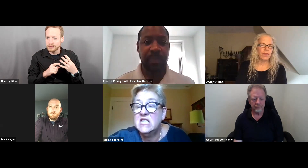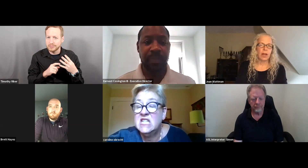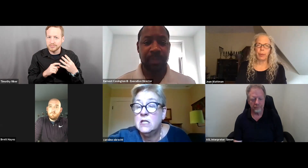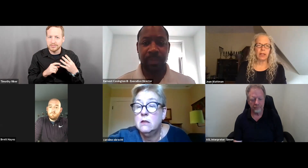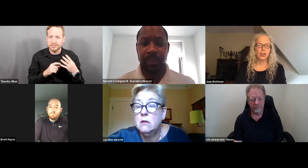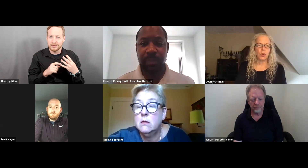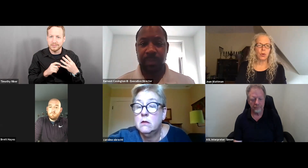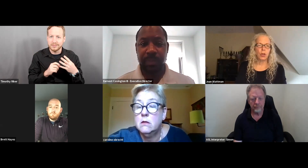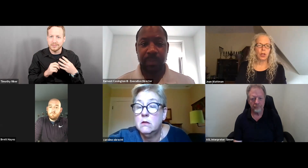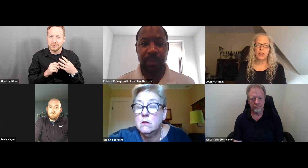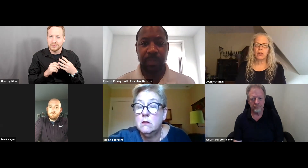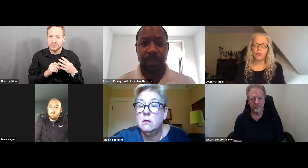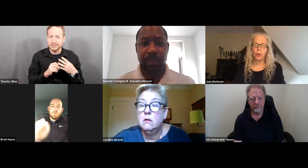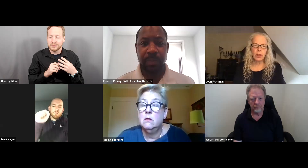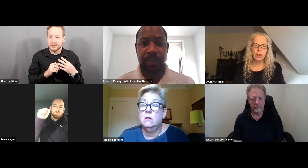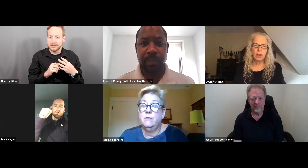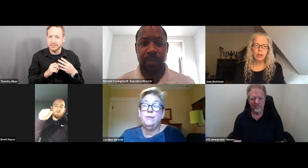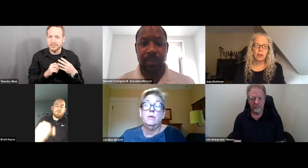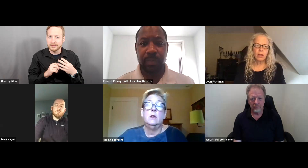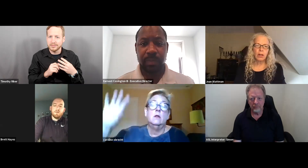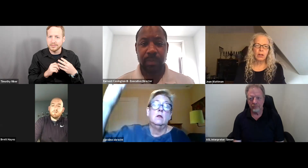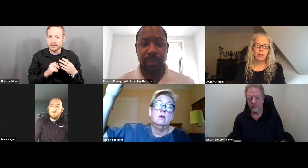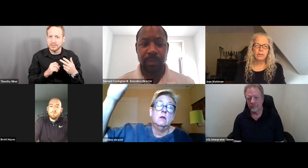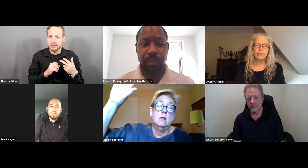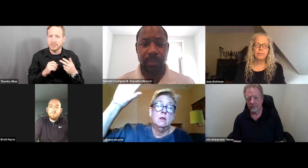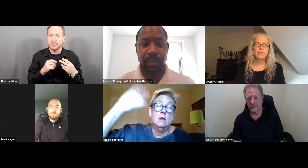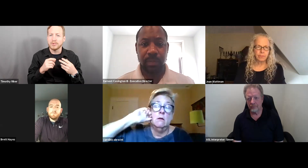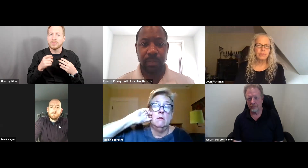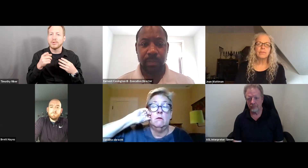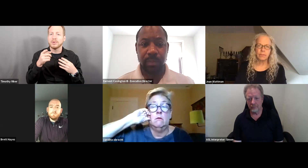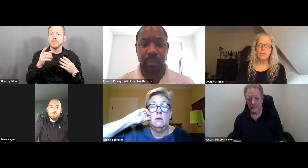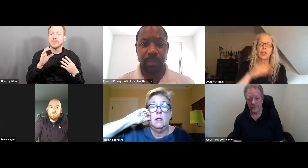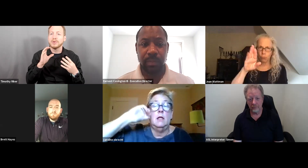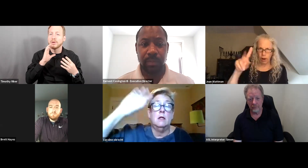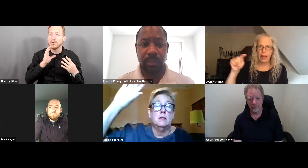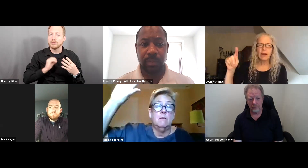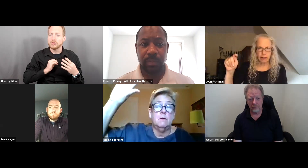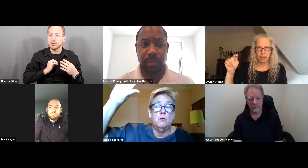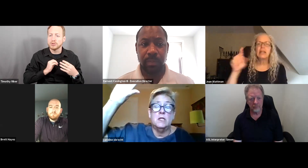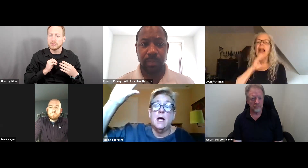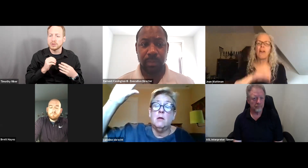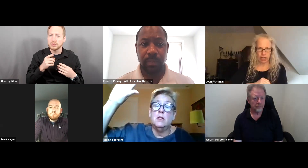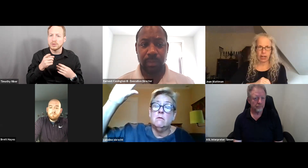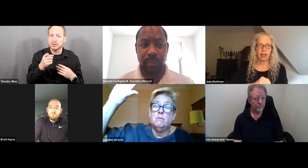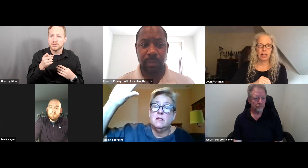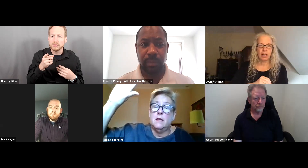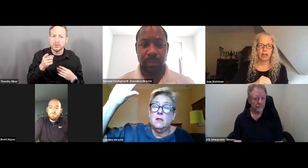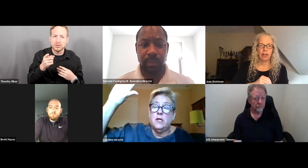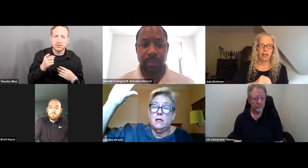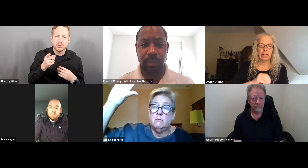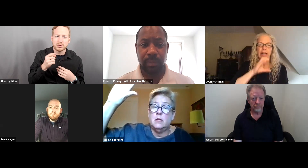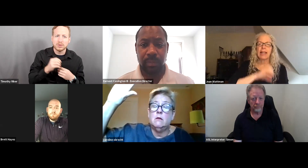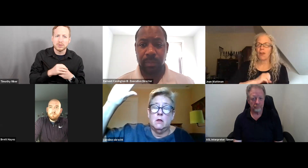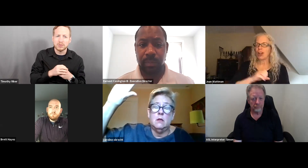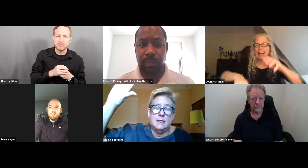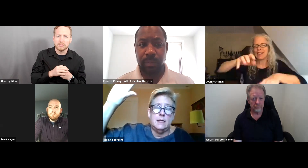we've got Bunmi. So is there a fourth? Yes. And was not able to send the